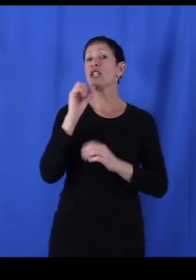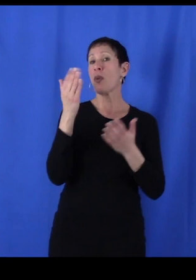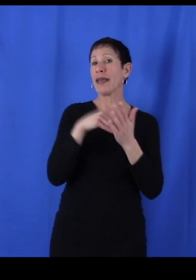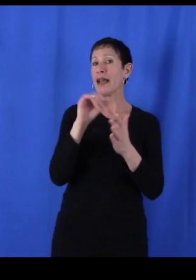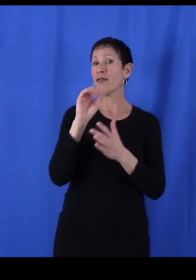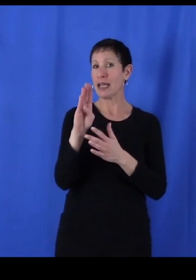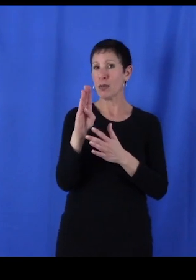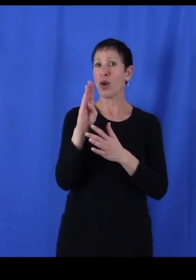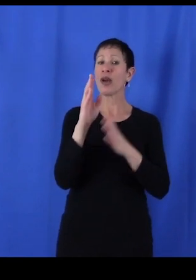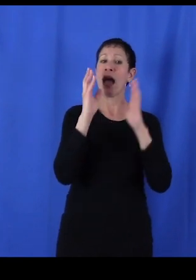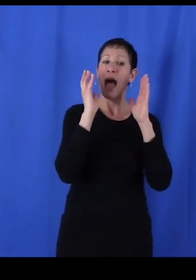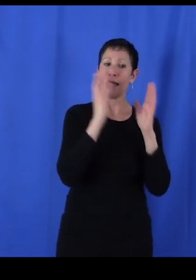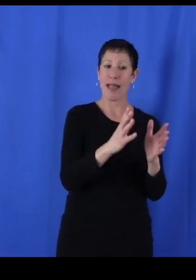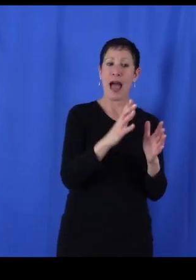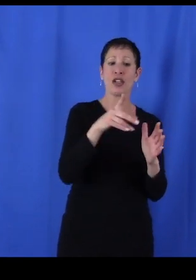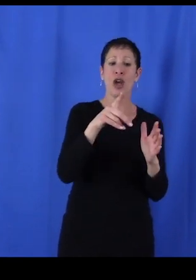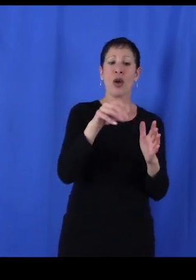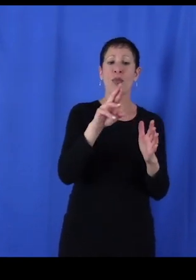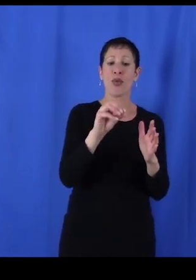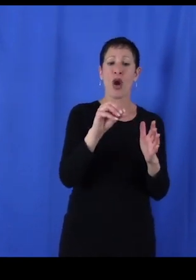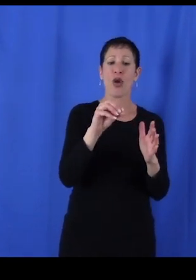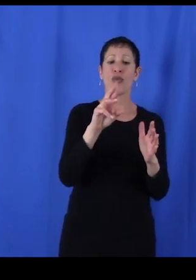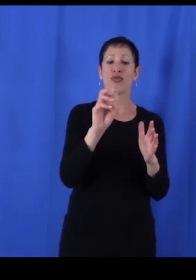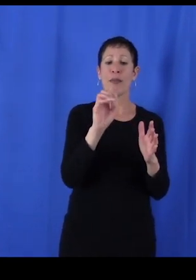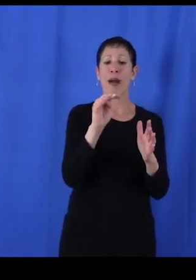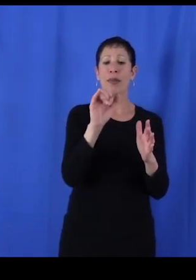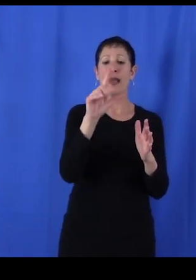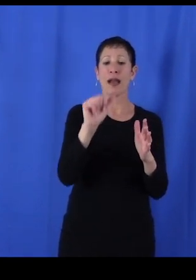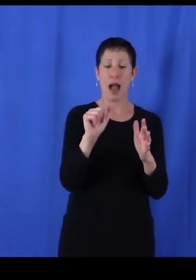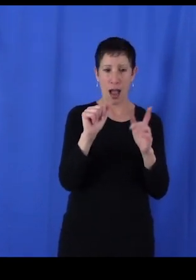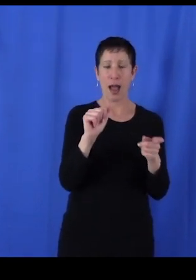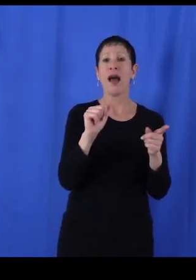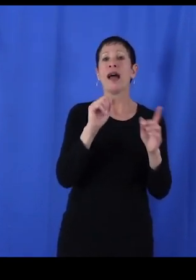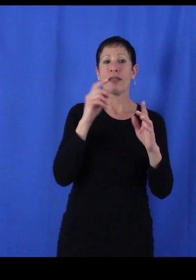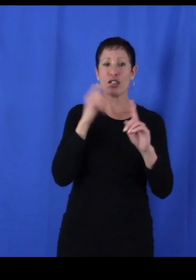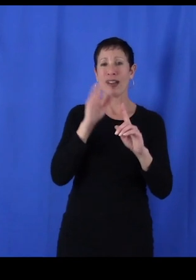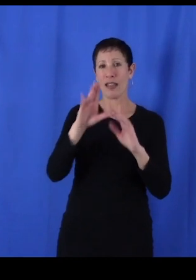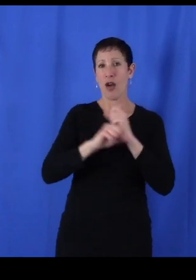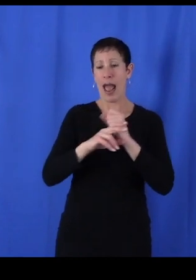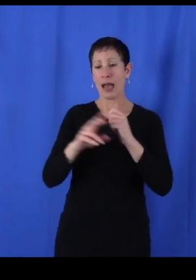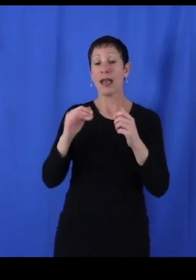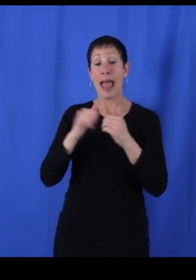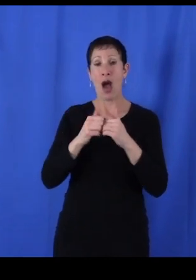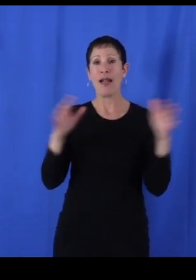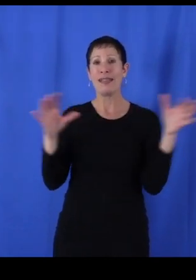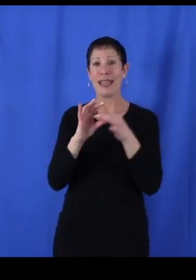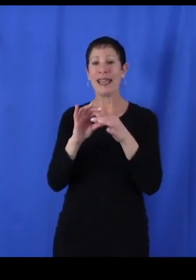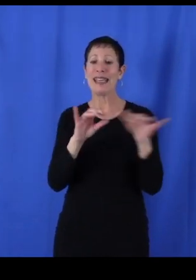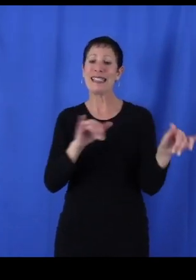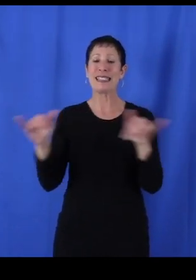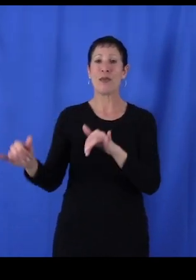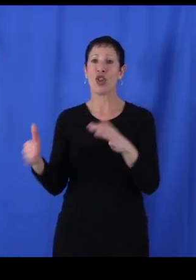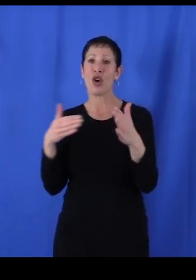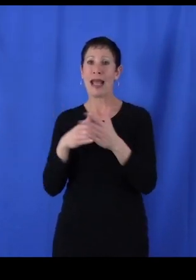again, allowed ProPublica to target its ad by linking similar anti-Semitic clusters. Right?